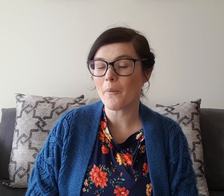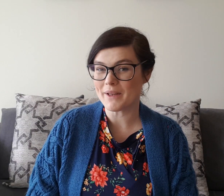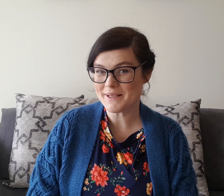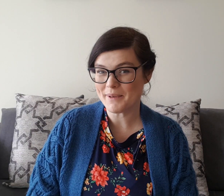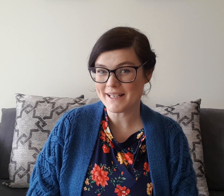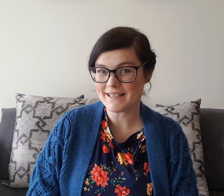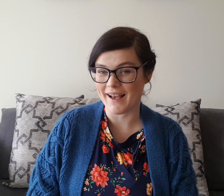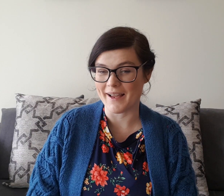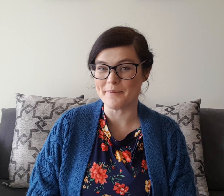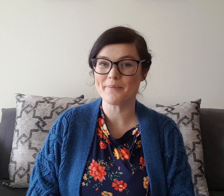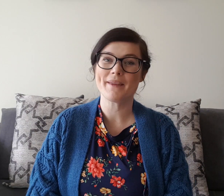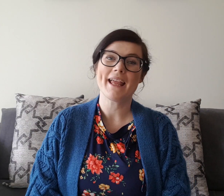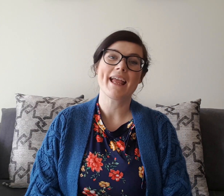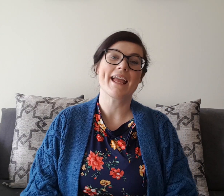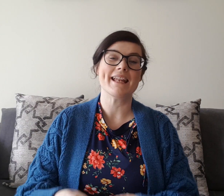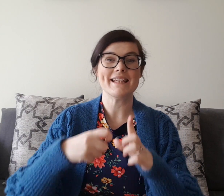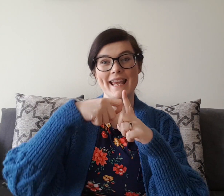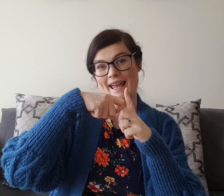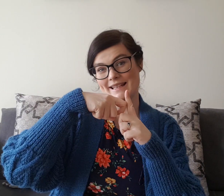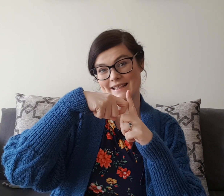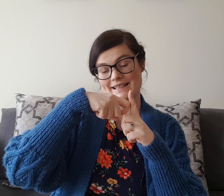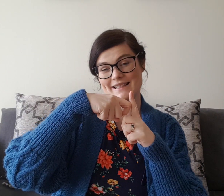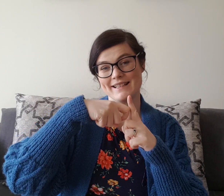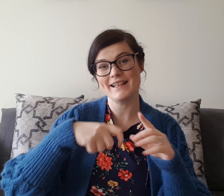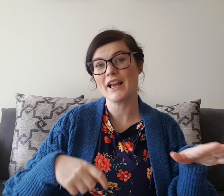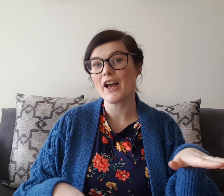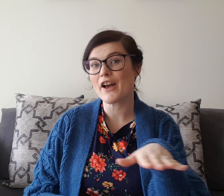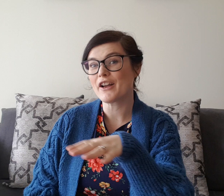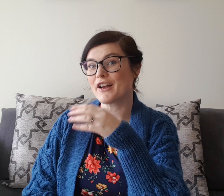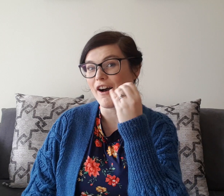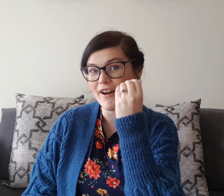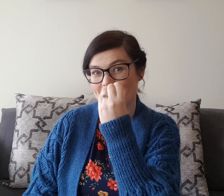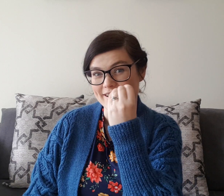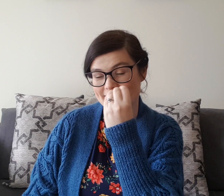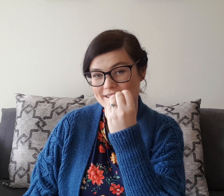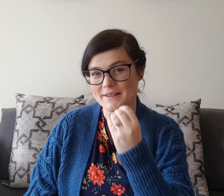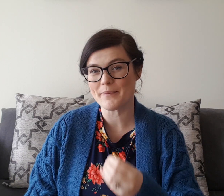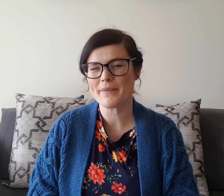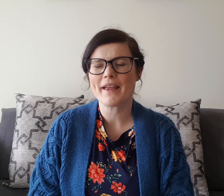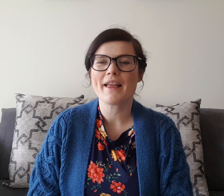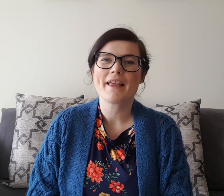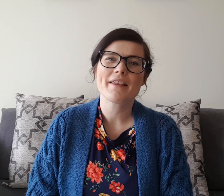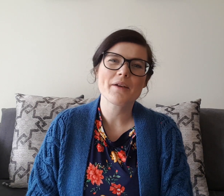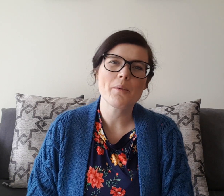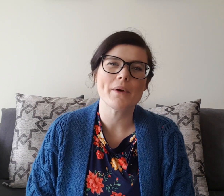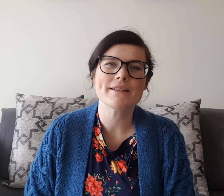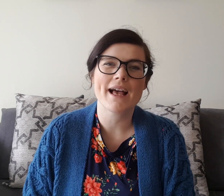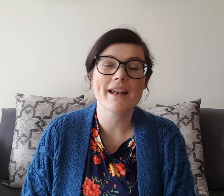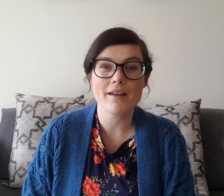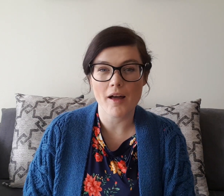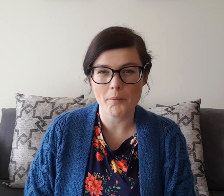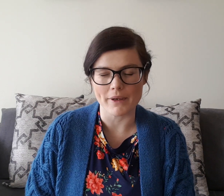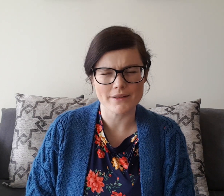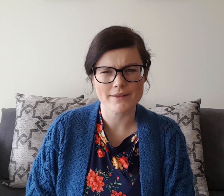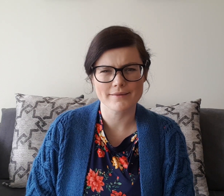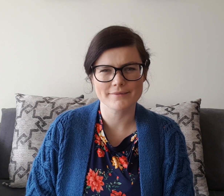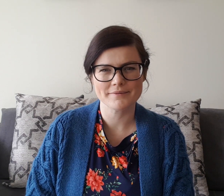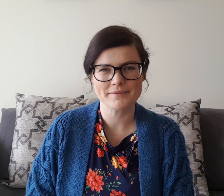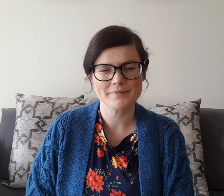Once upon a time, in Kensington Gardens, there was an allotment.